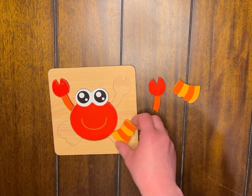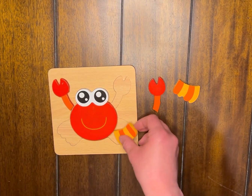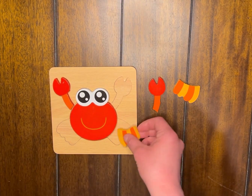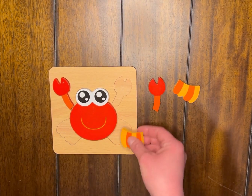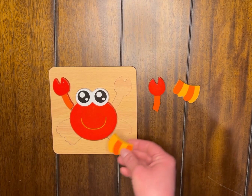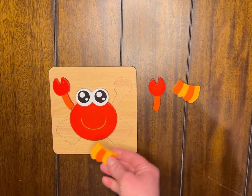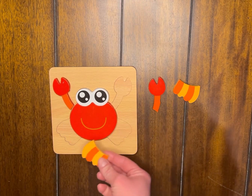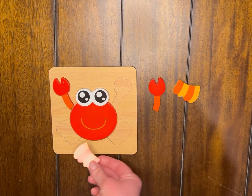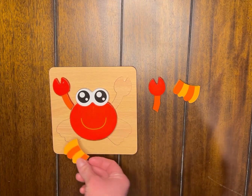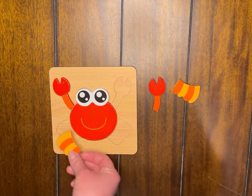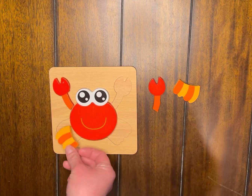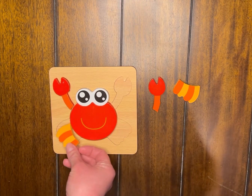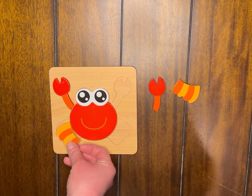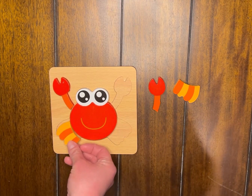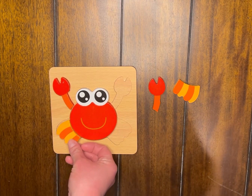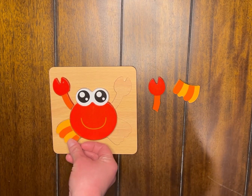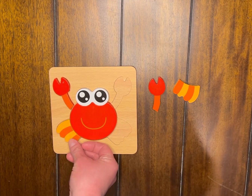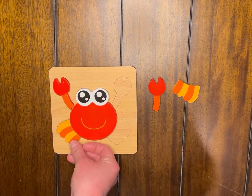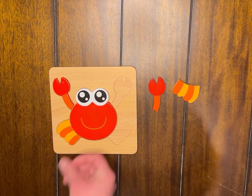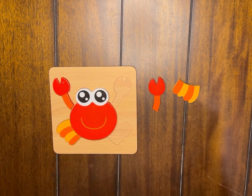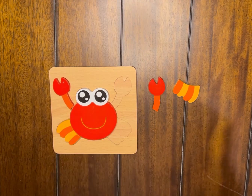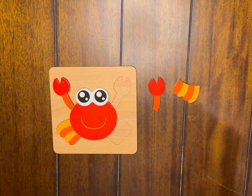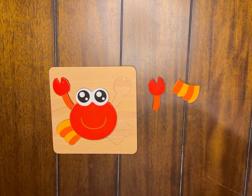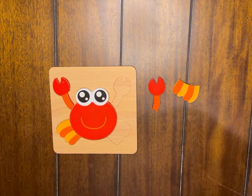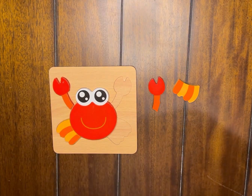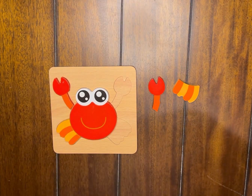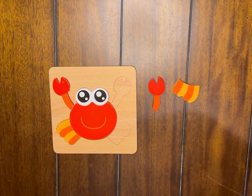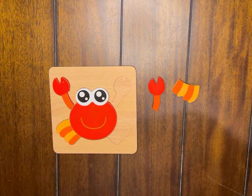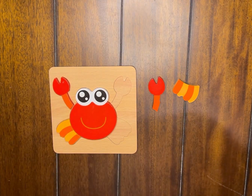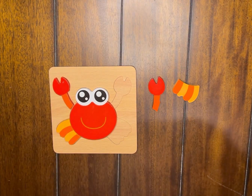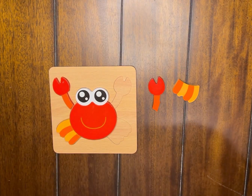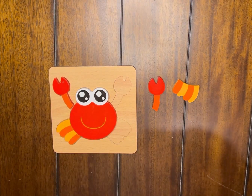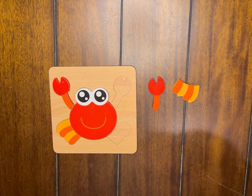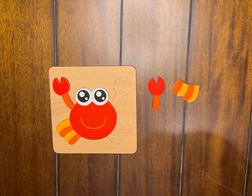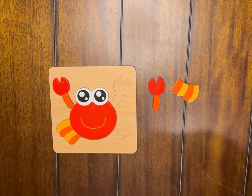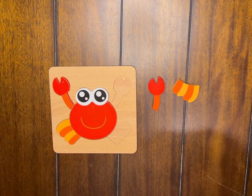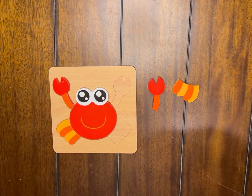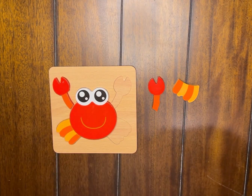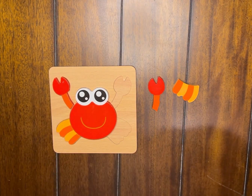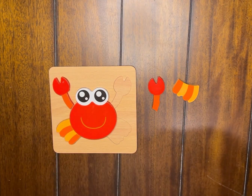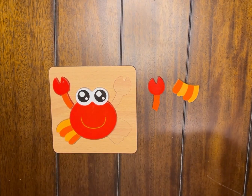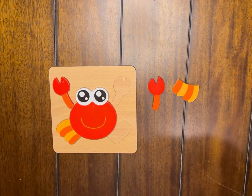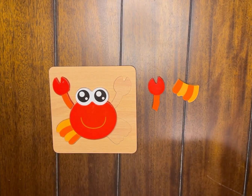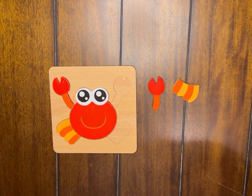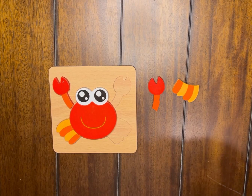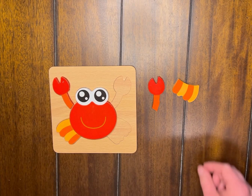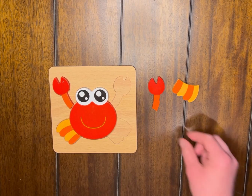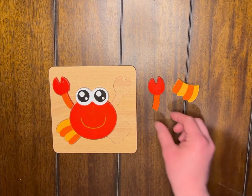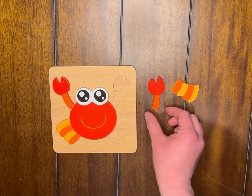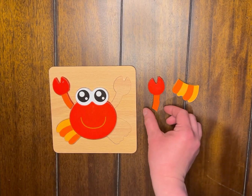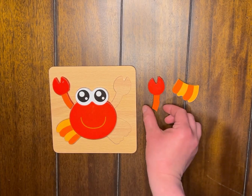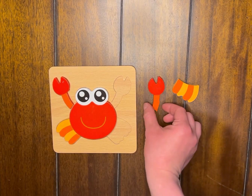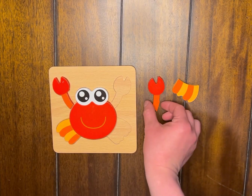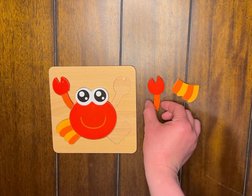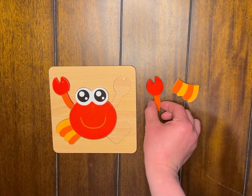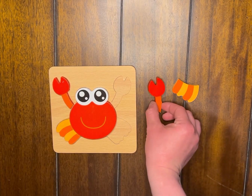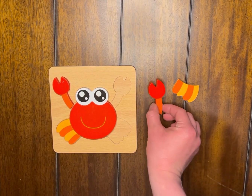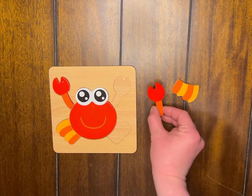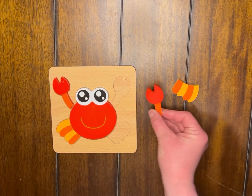it goes right there. Great job. Can you help me with the crab's